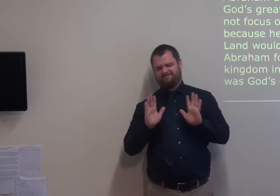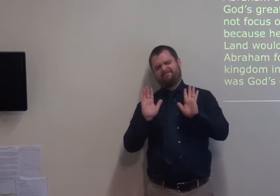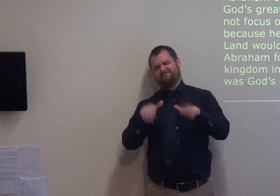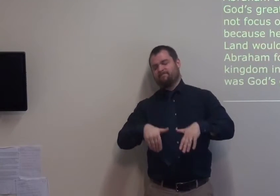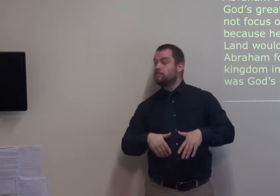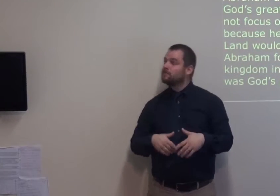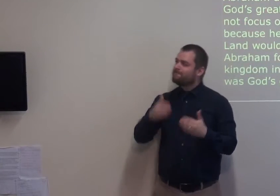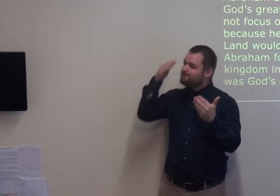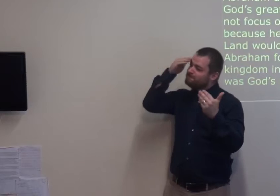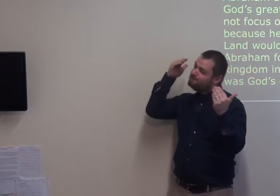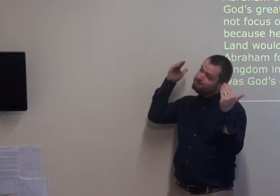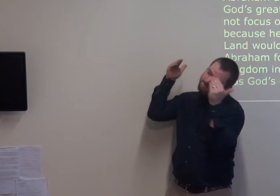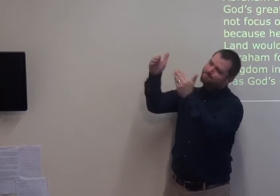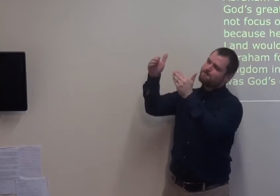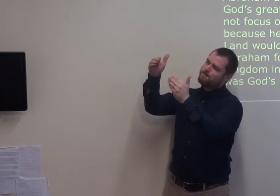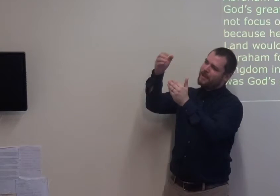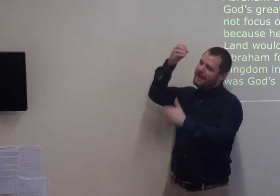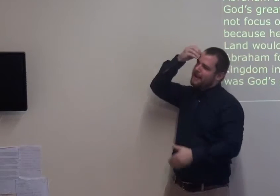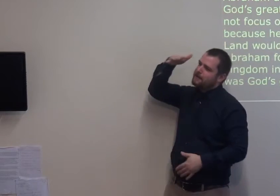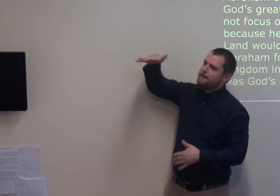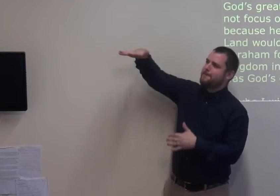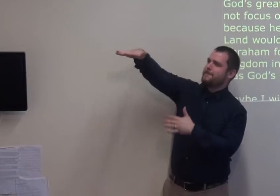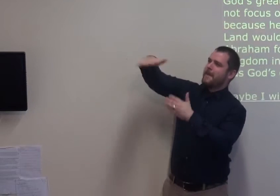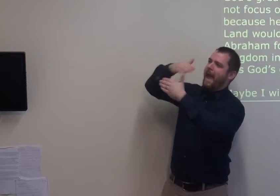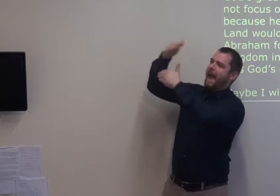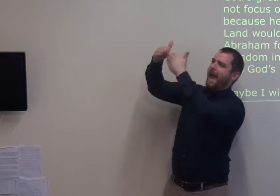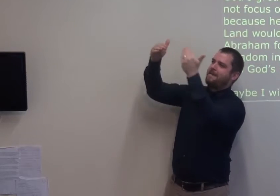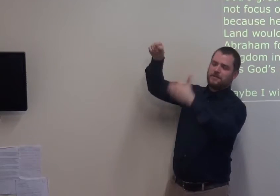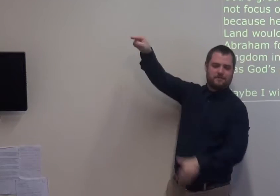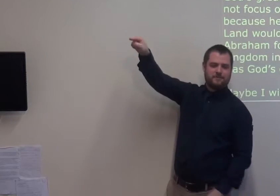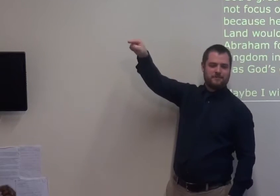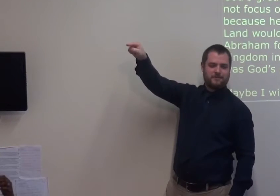Abraham focused on God's kingdom in heaven because this was God's great promise.